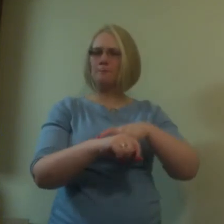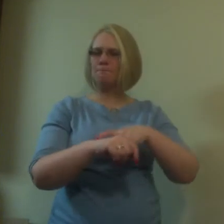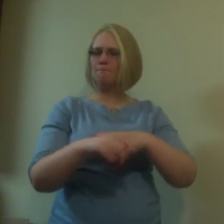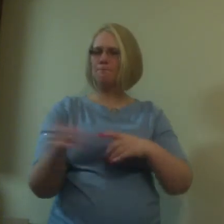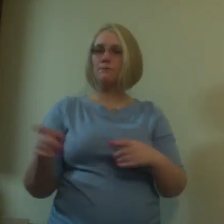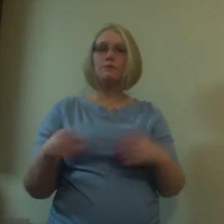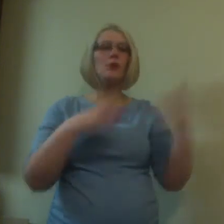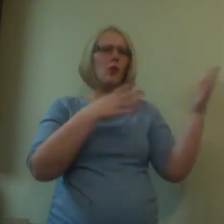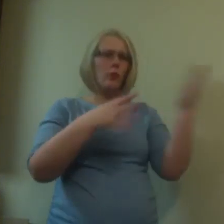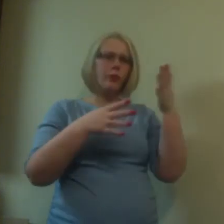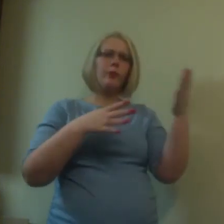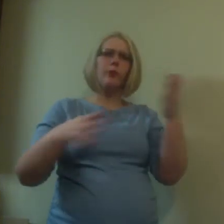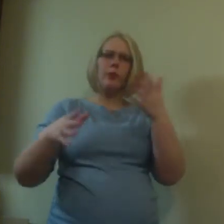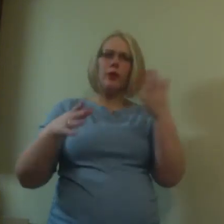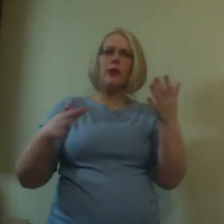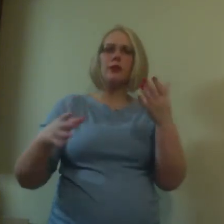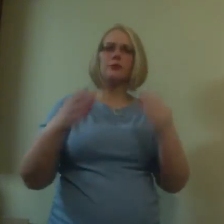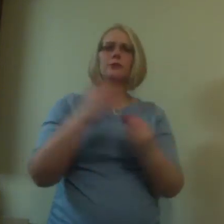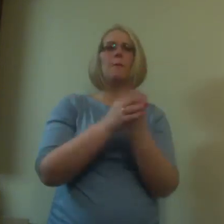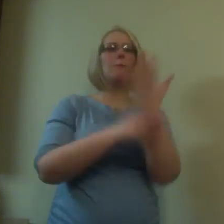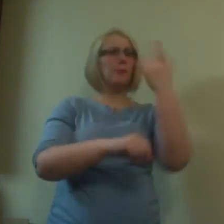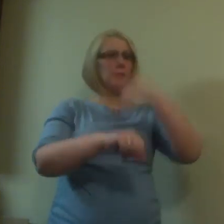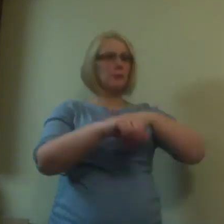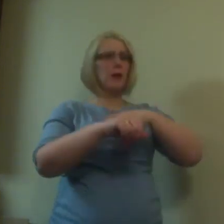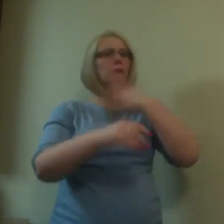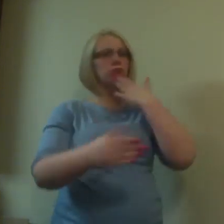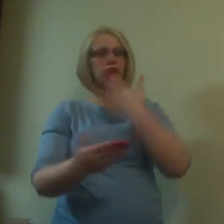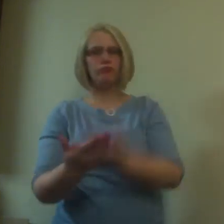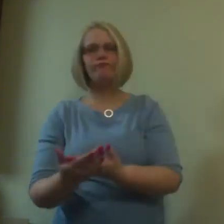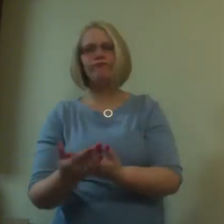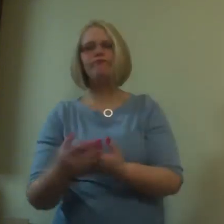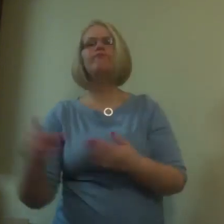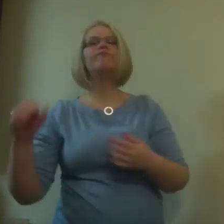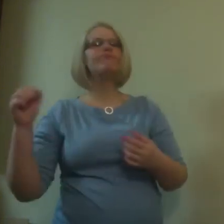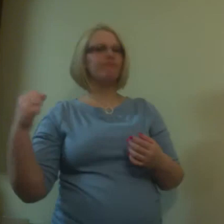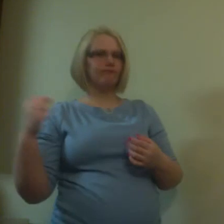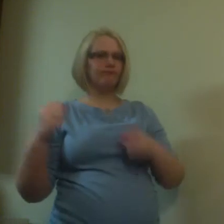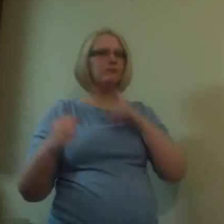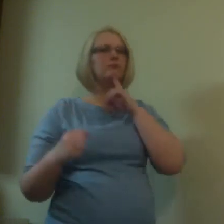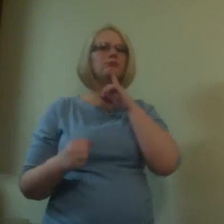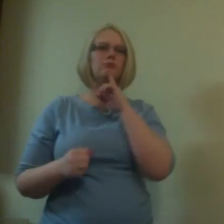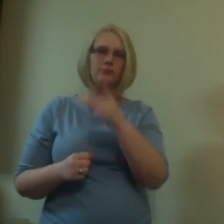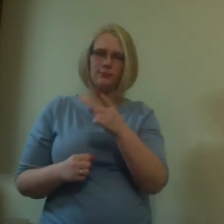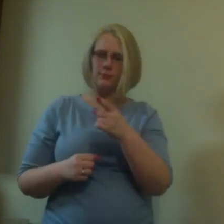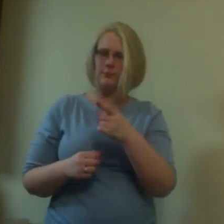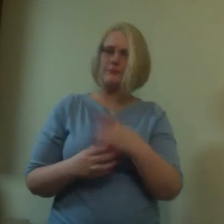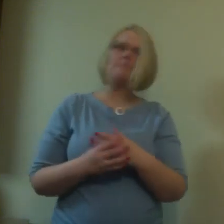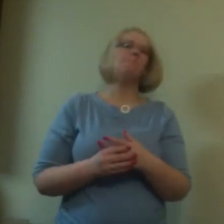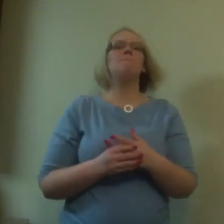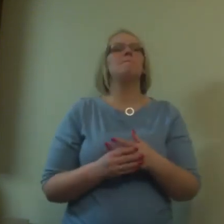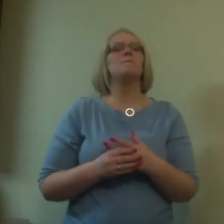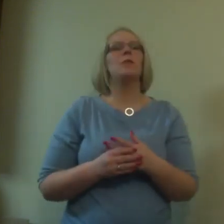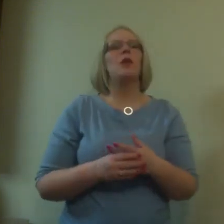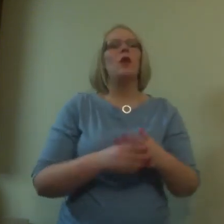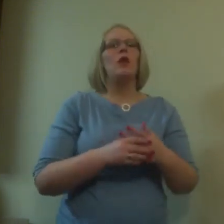bit warm though. It starts to get warmer, and when the wind is warmer, what do you think